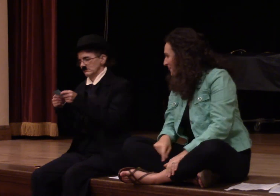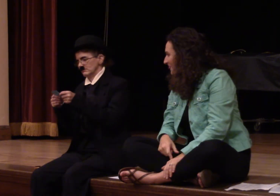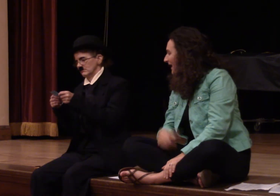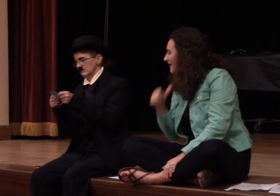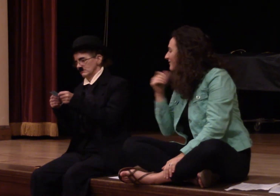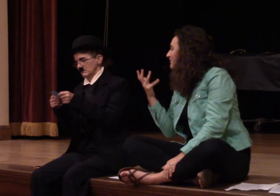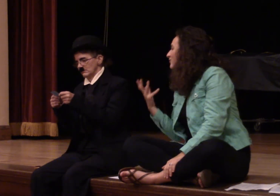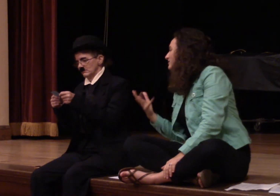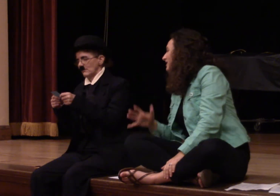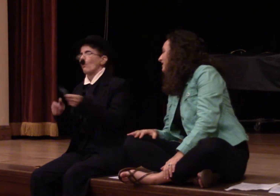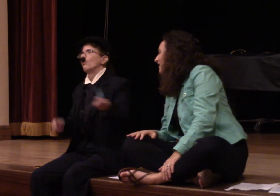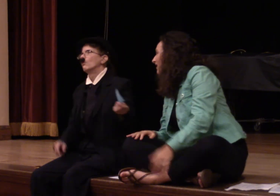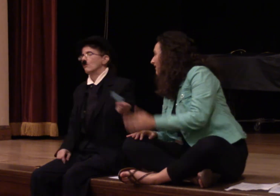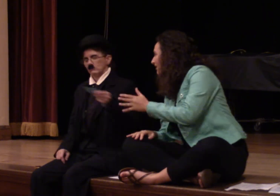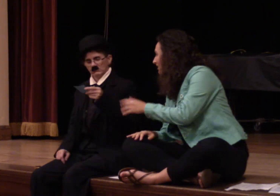I haven't even looked at it yet.